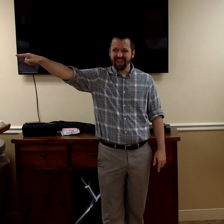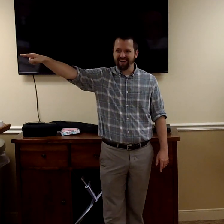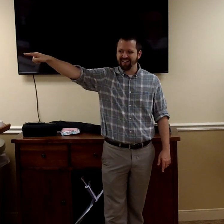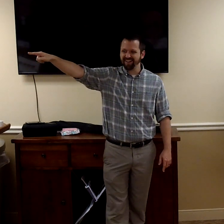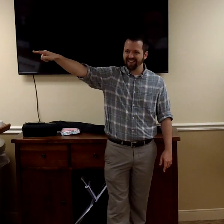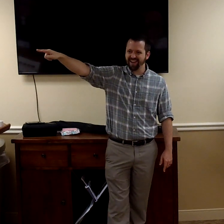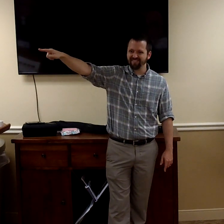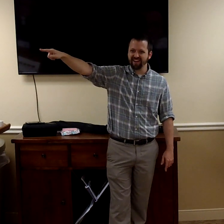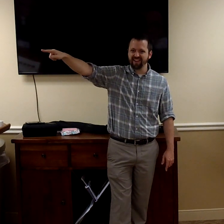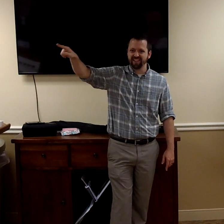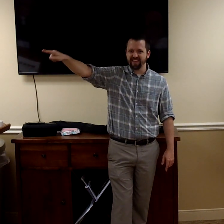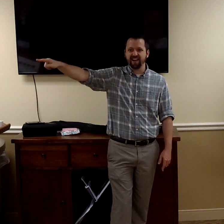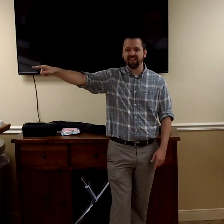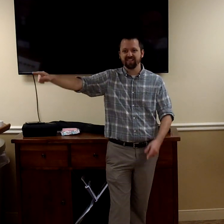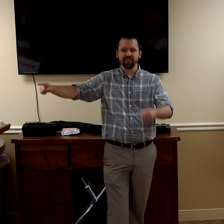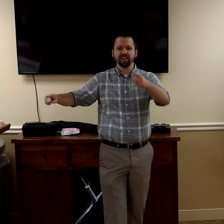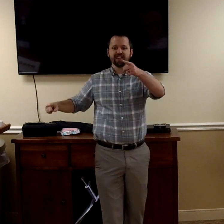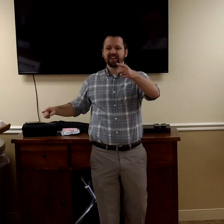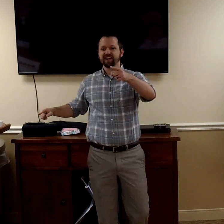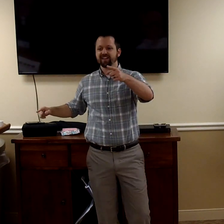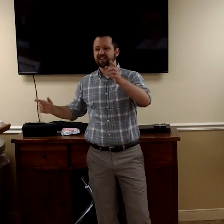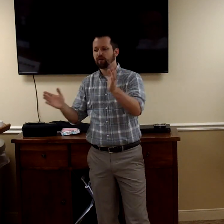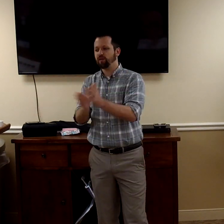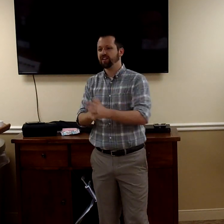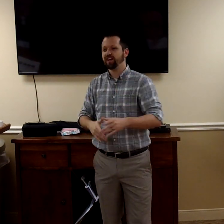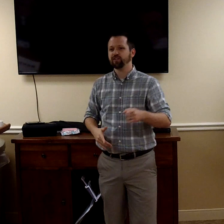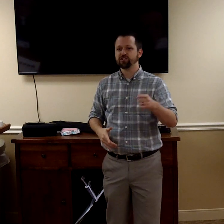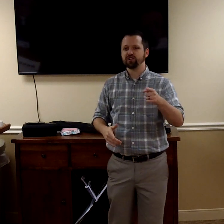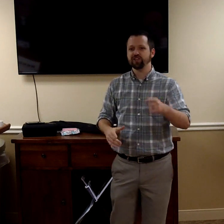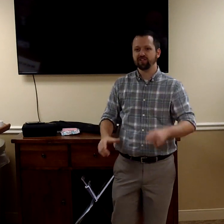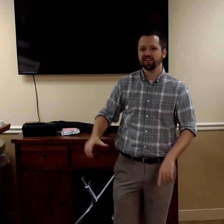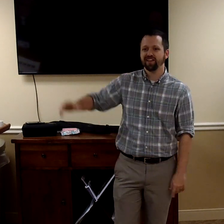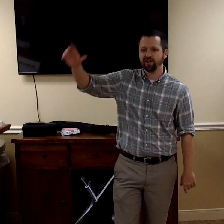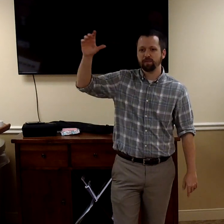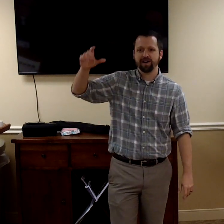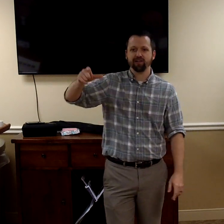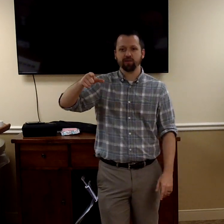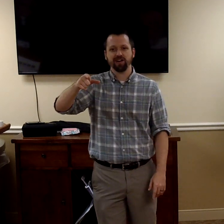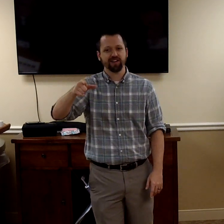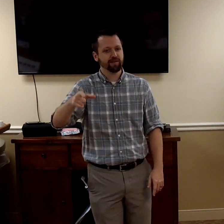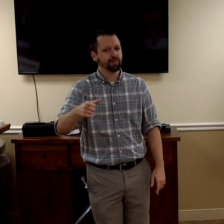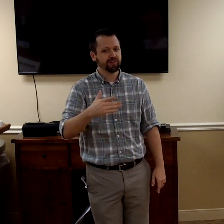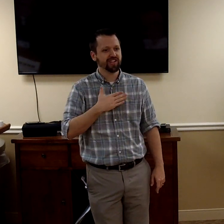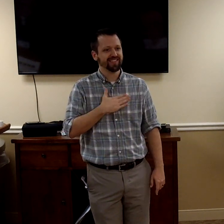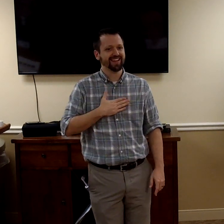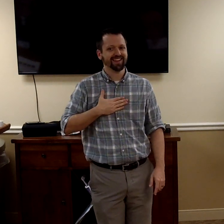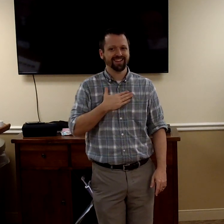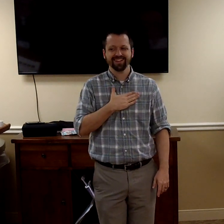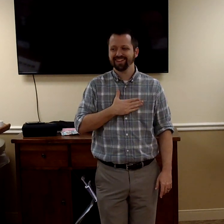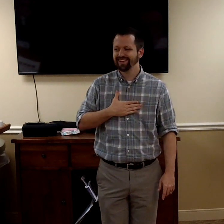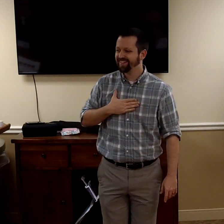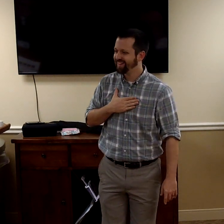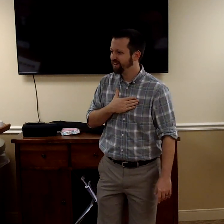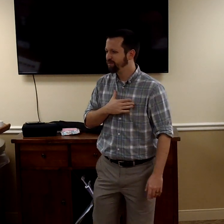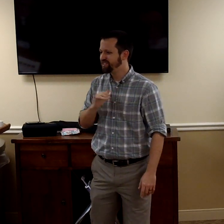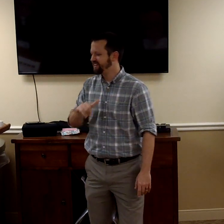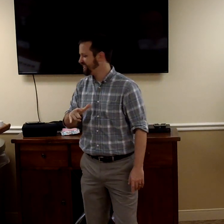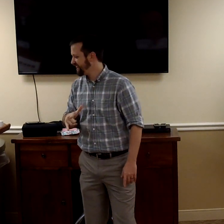There. Very good. There. Got one clever student who held up a bottle of water. I appreciate that.